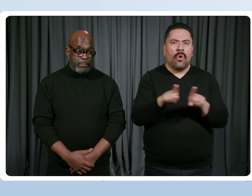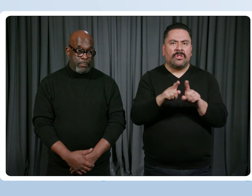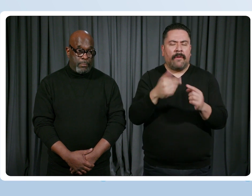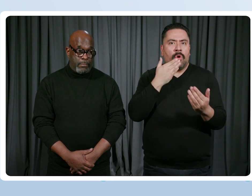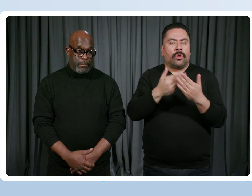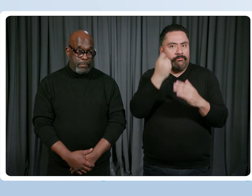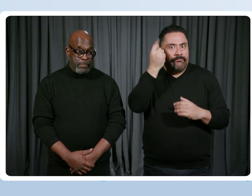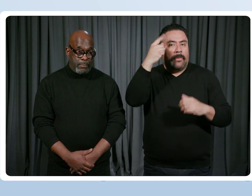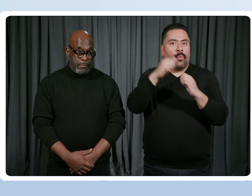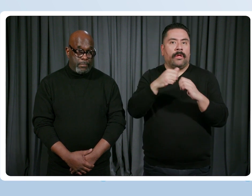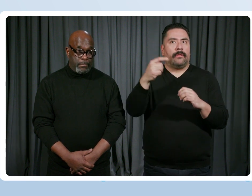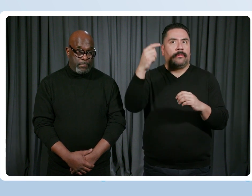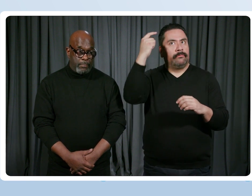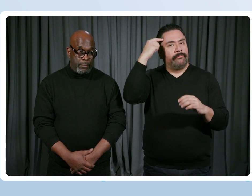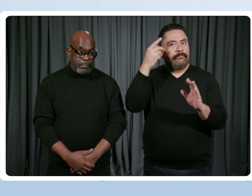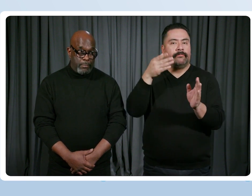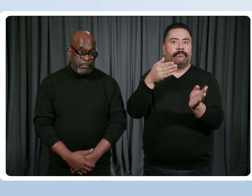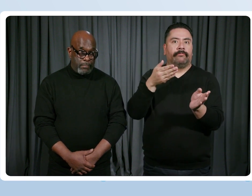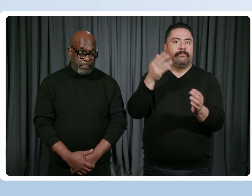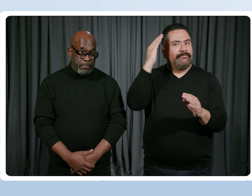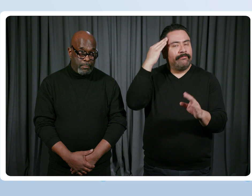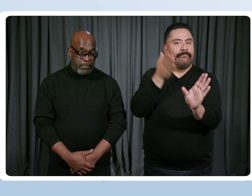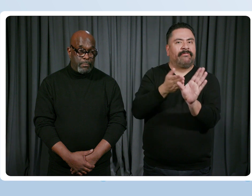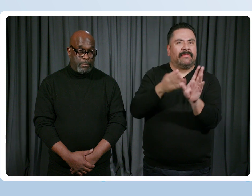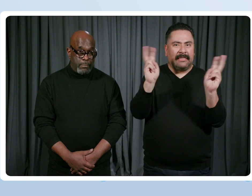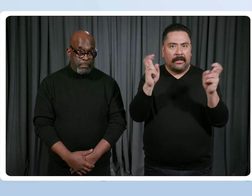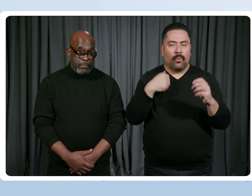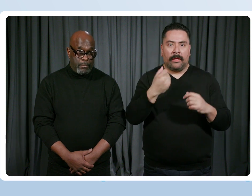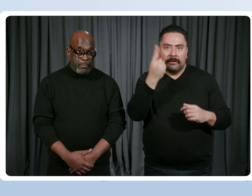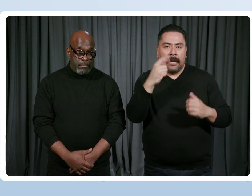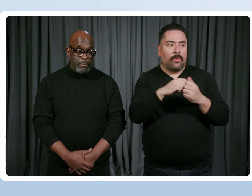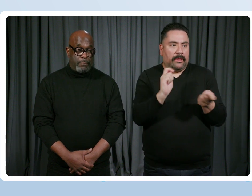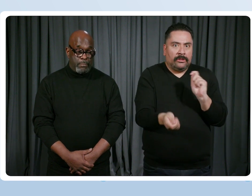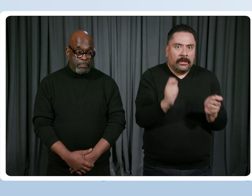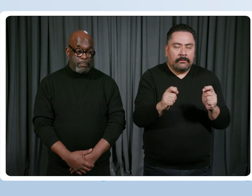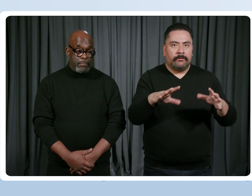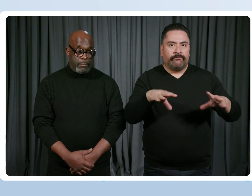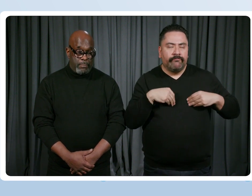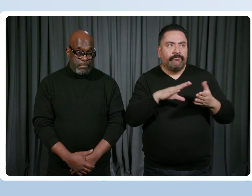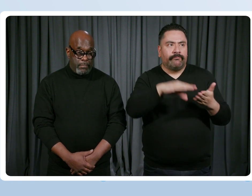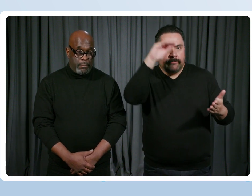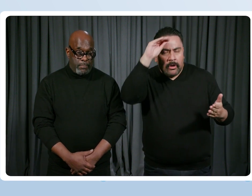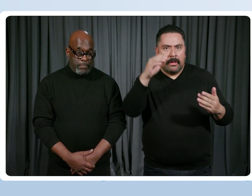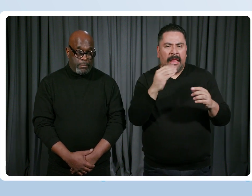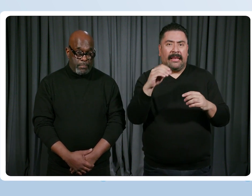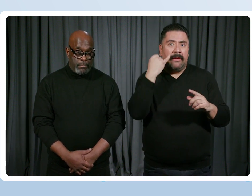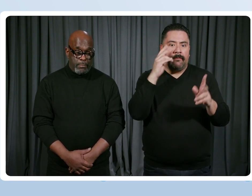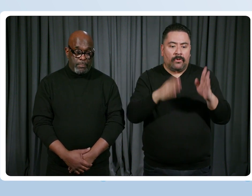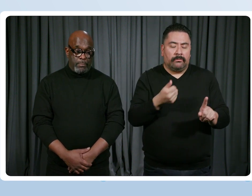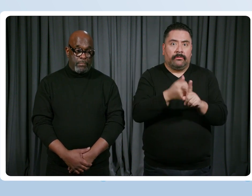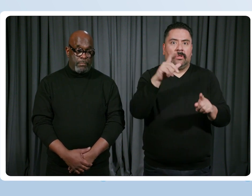understand motivation and adjustment to trauma and changes in people's lives that give us this sort of